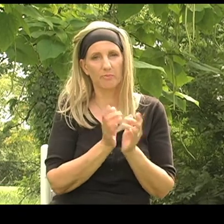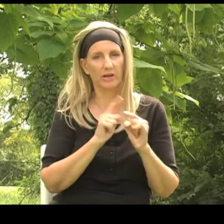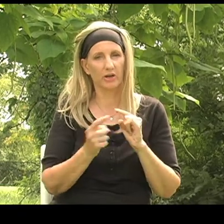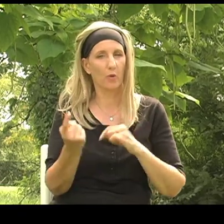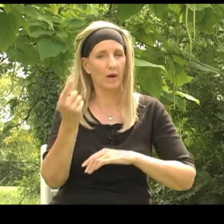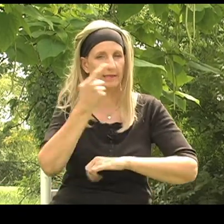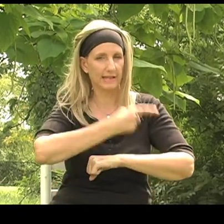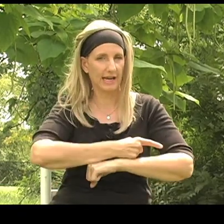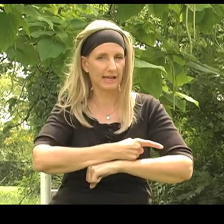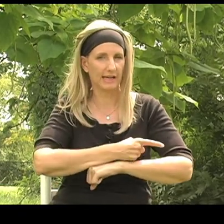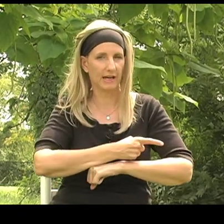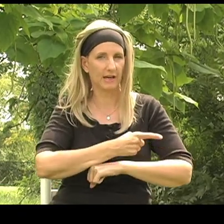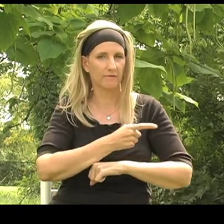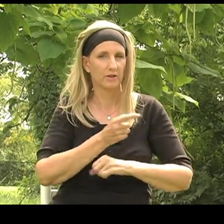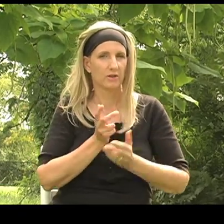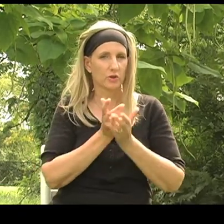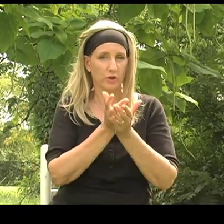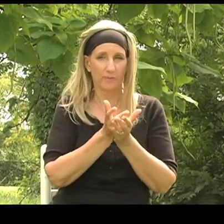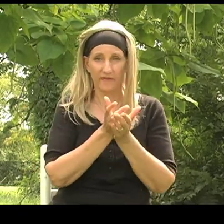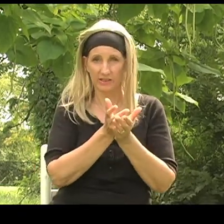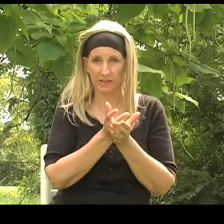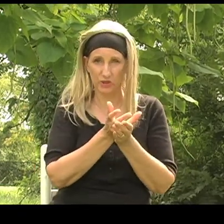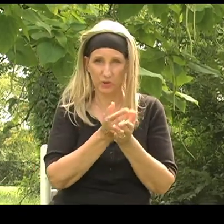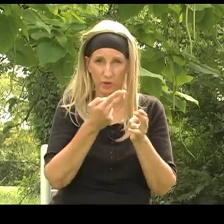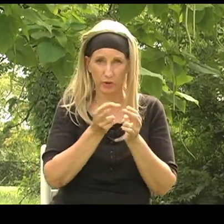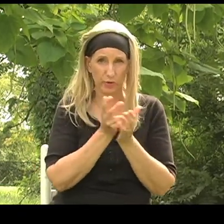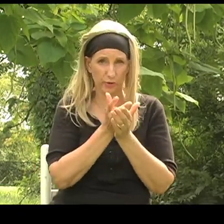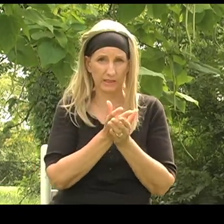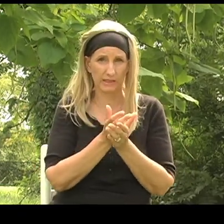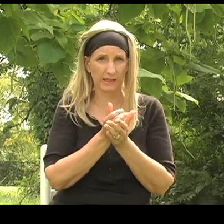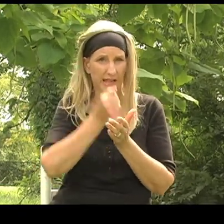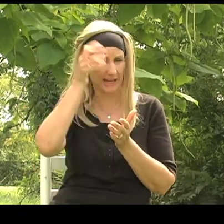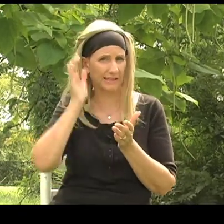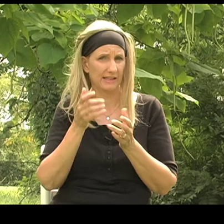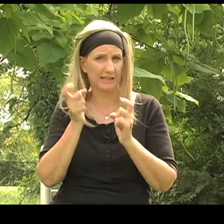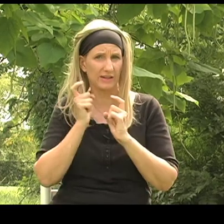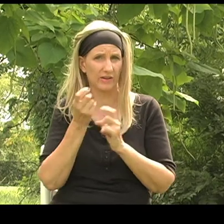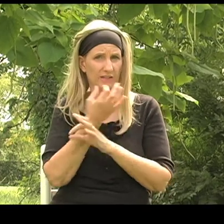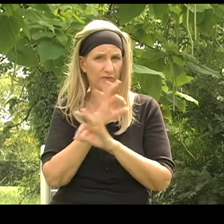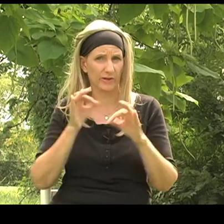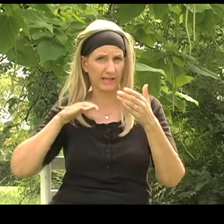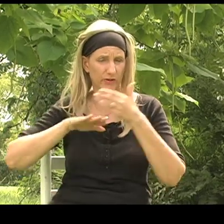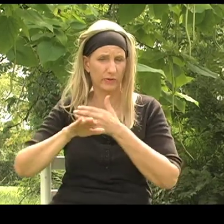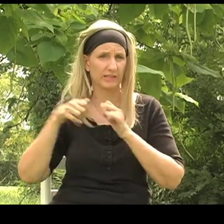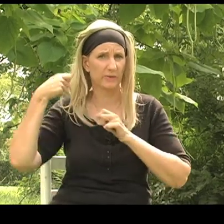on a one-day trip of a short cruise in Alaska. They'd given us free entrance